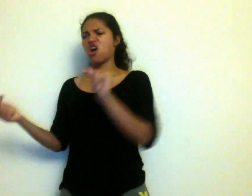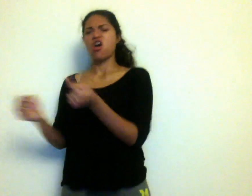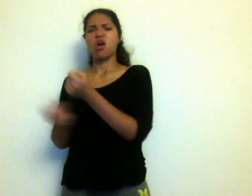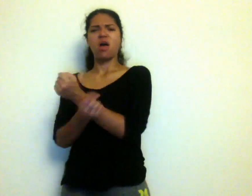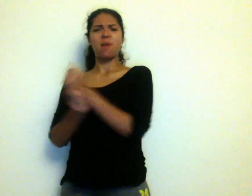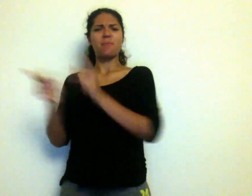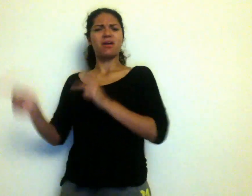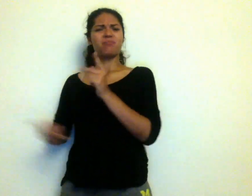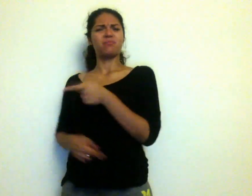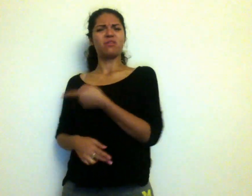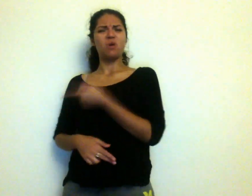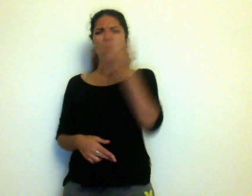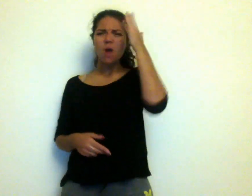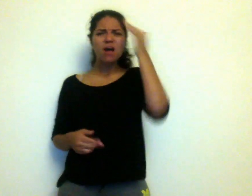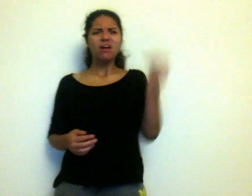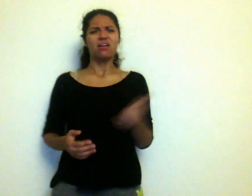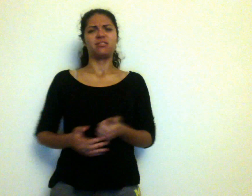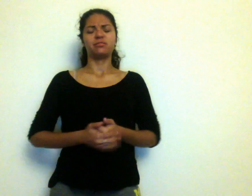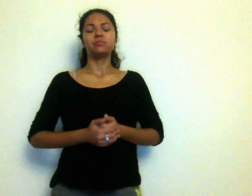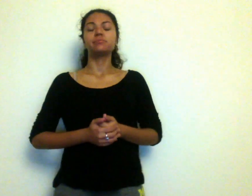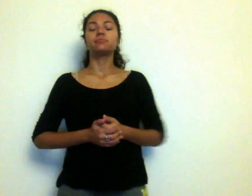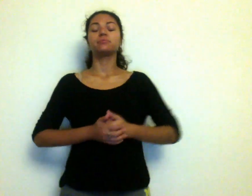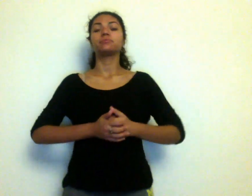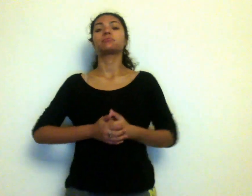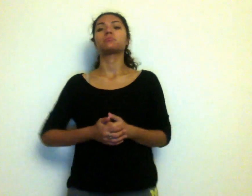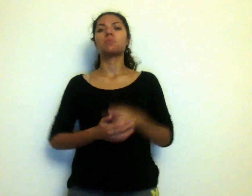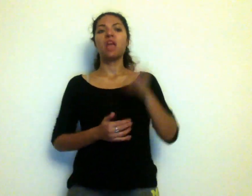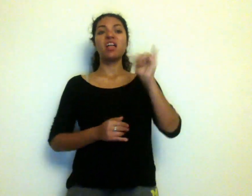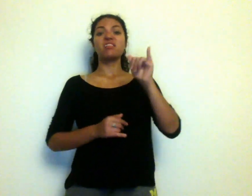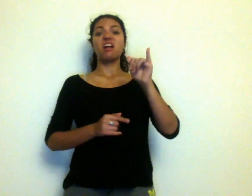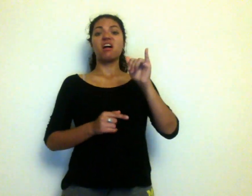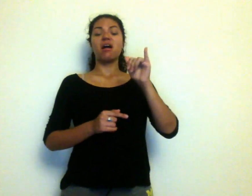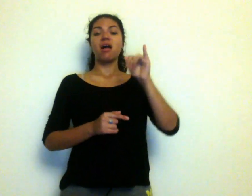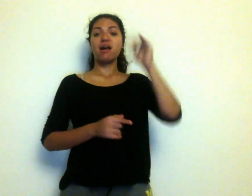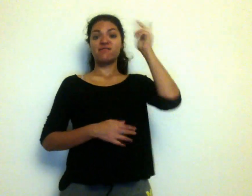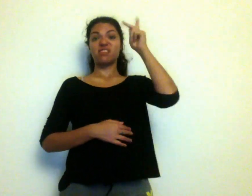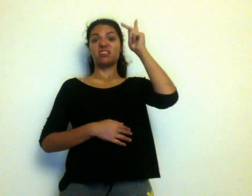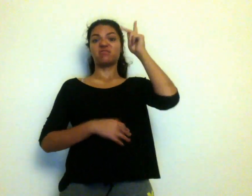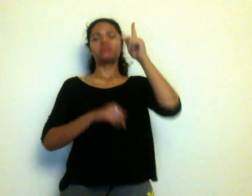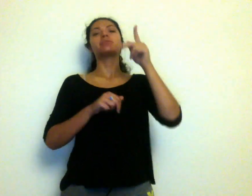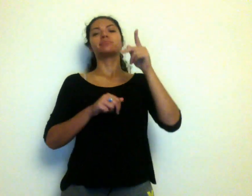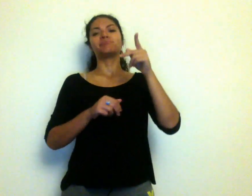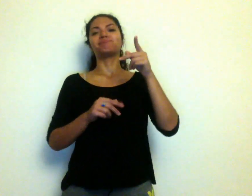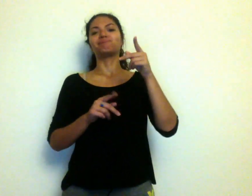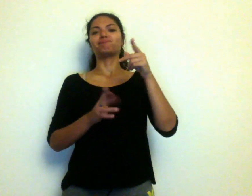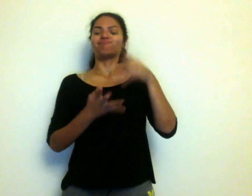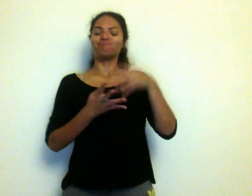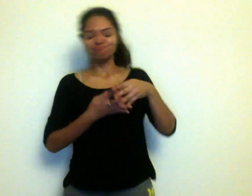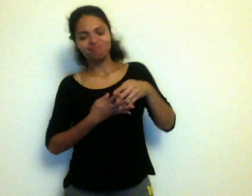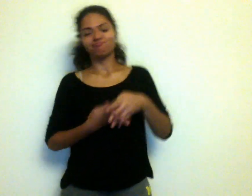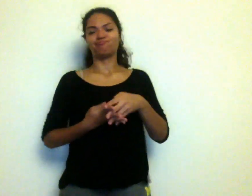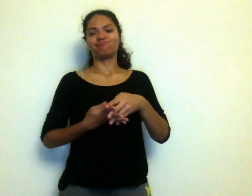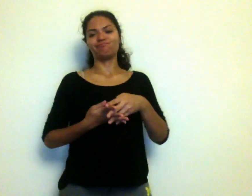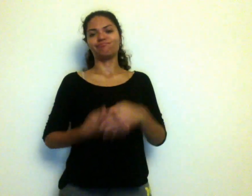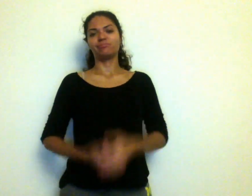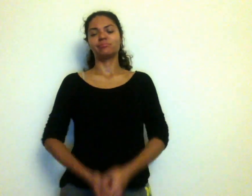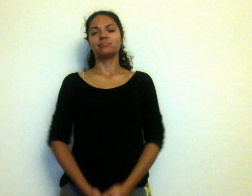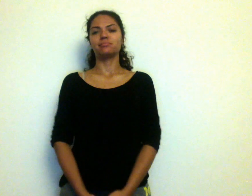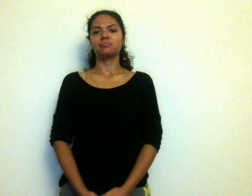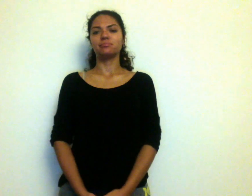as the missionaries came in, unfortunately became identified with it. So today, when you talk to an Orthodox Hindu and try